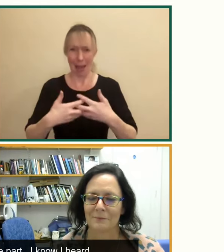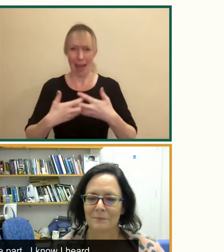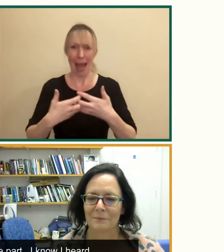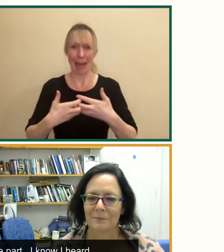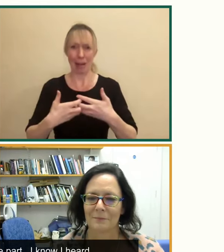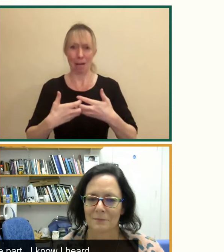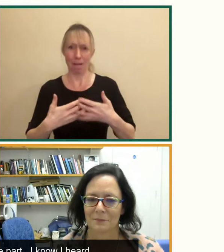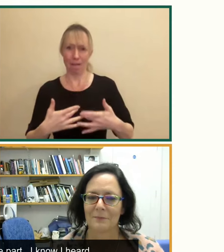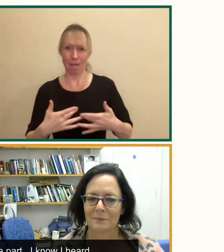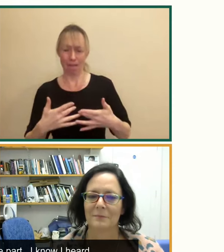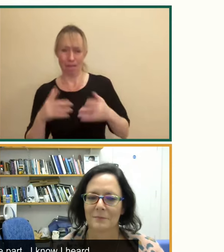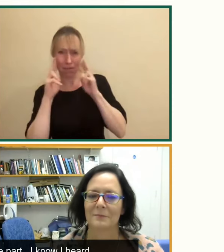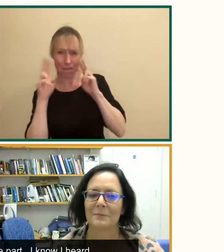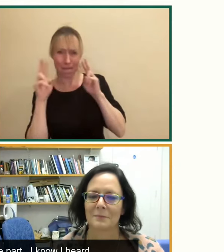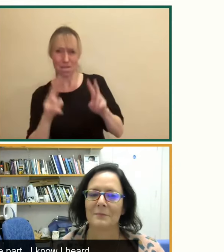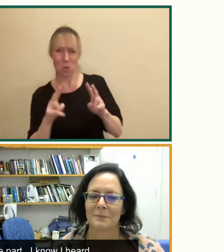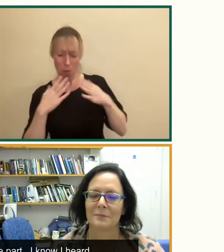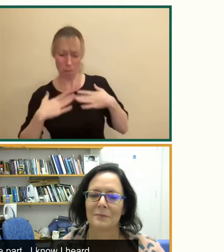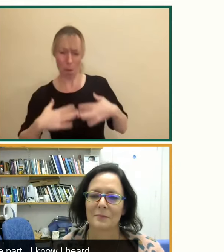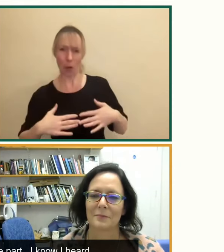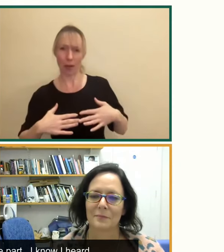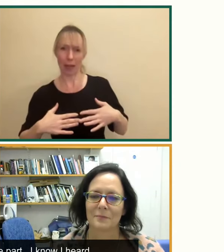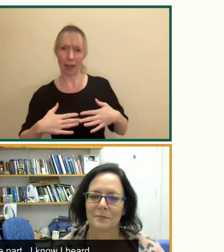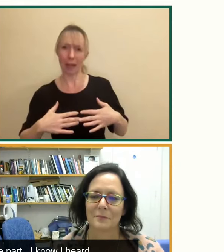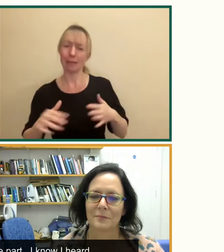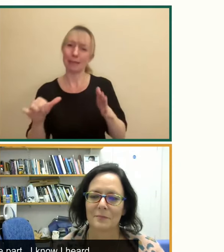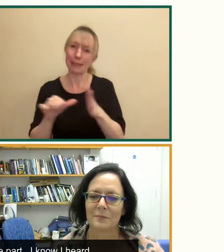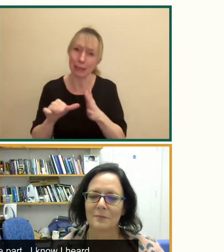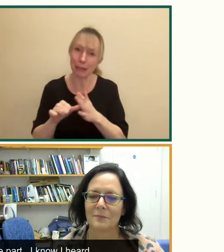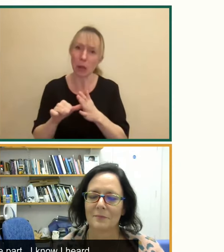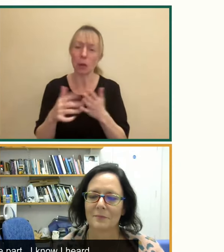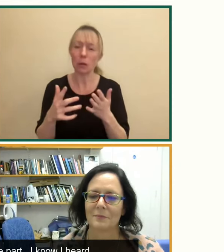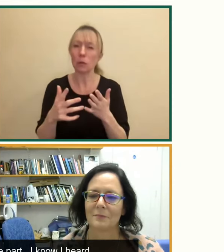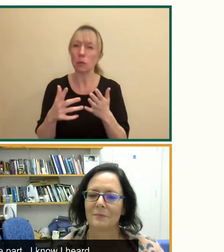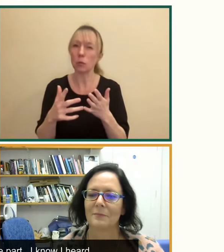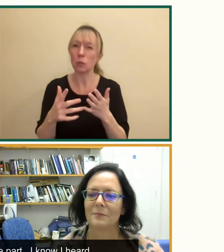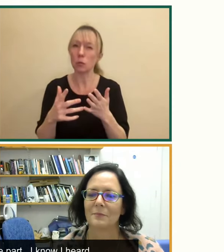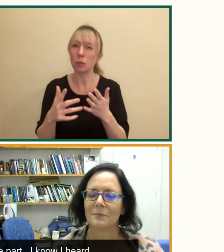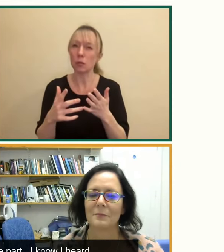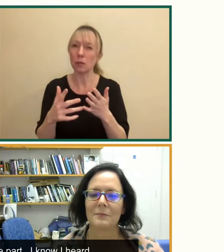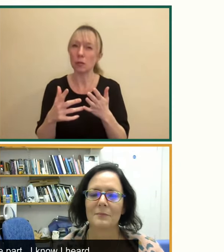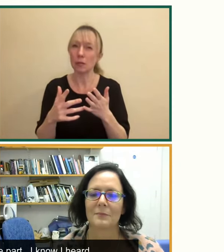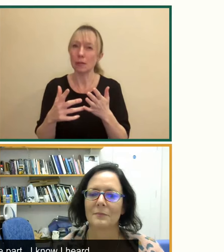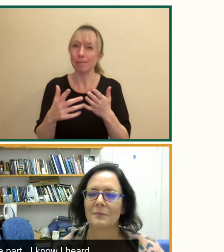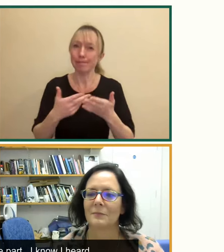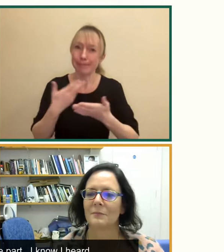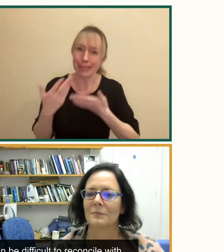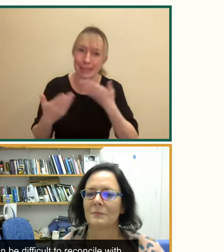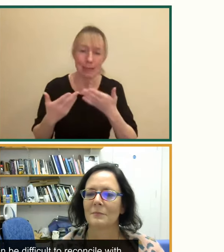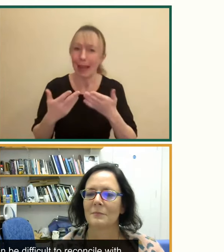the body, and that can be quite difficult to reconcile with reality.